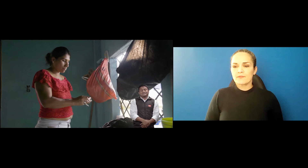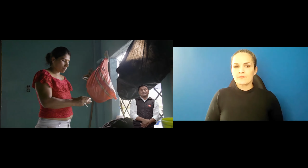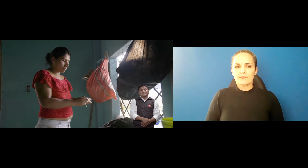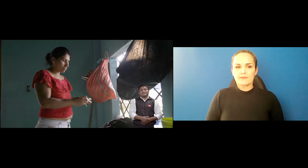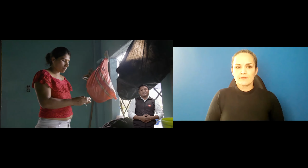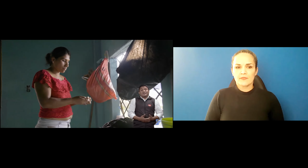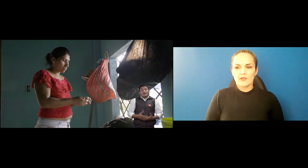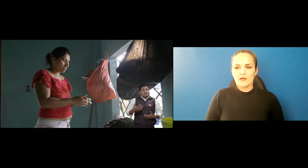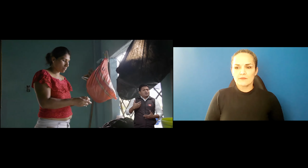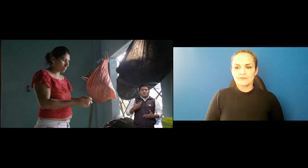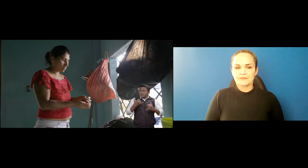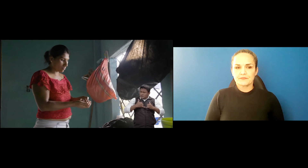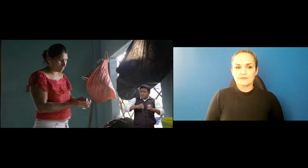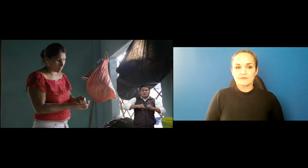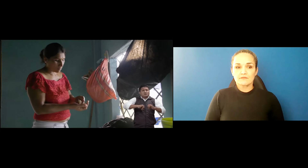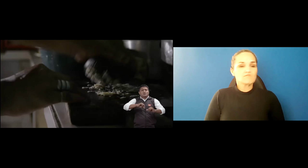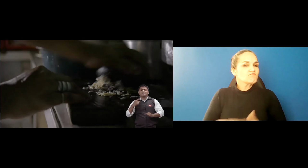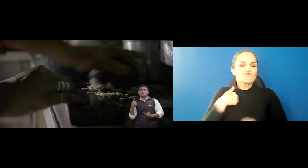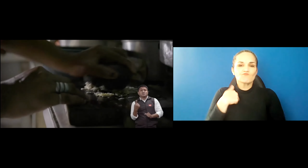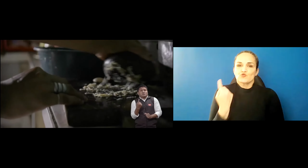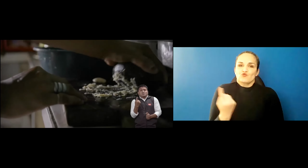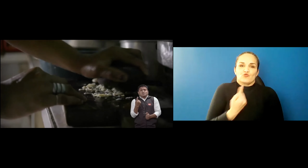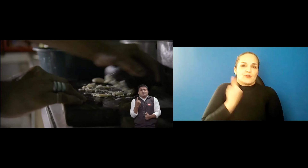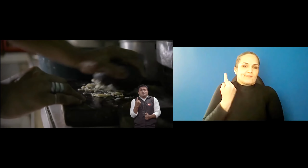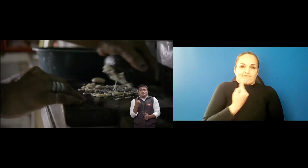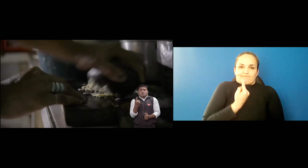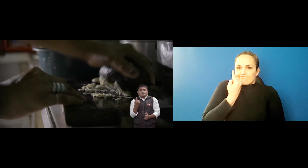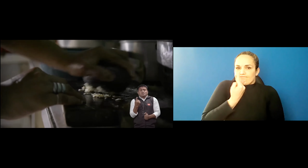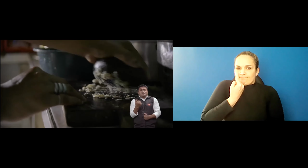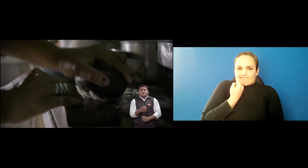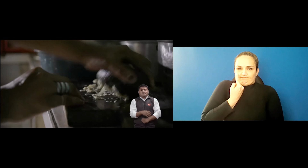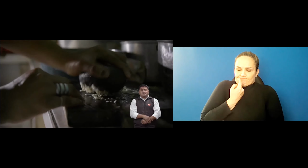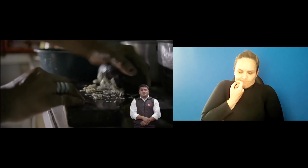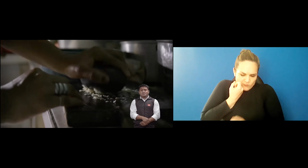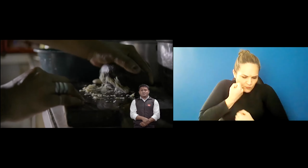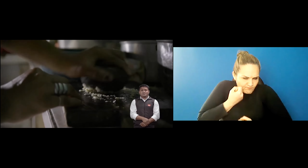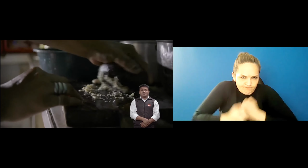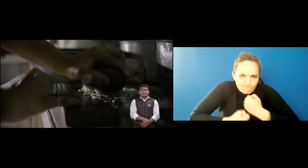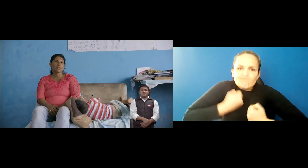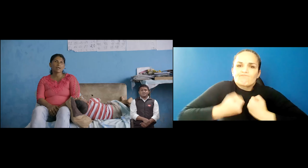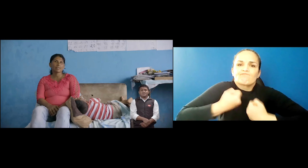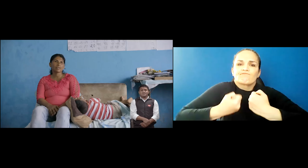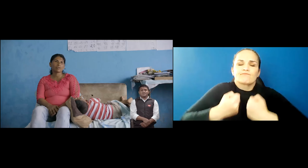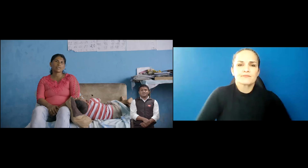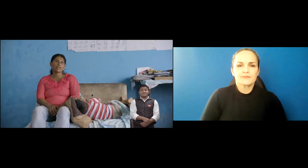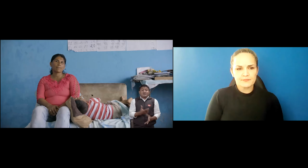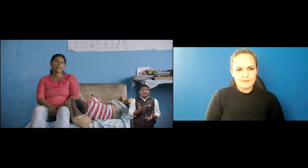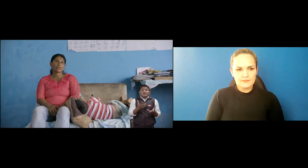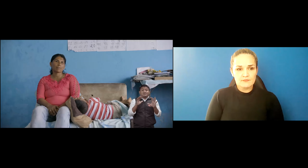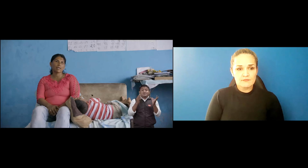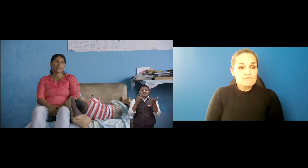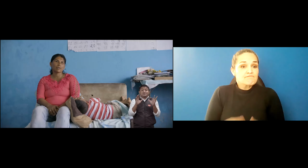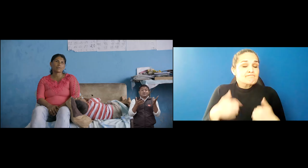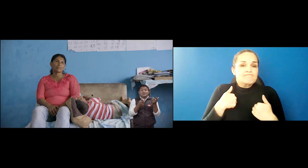and do the housework, and I had to make do on my own.